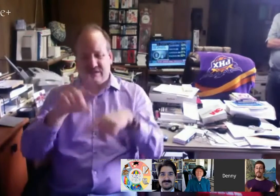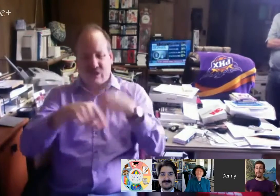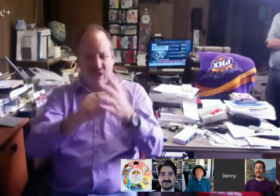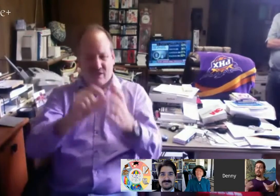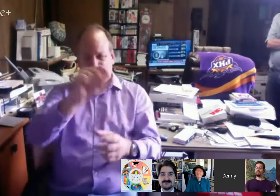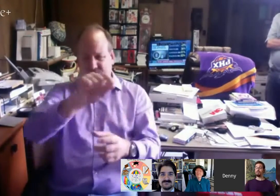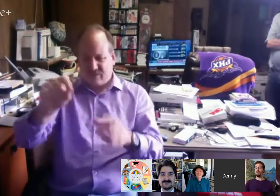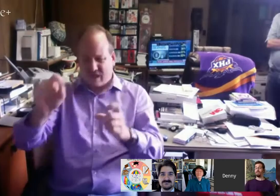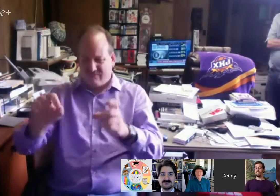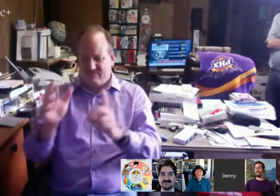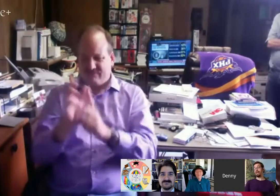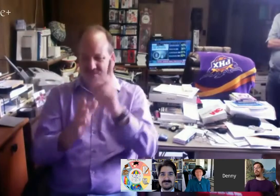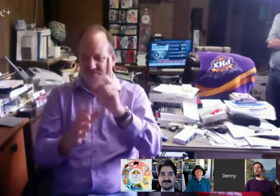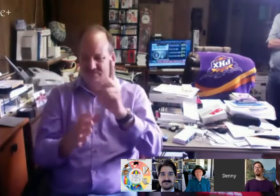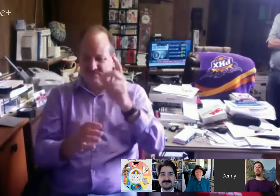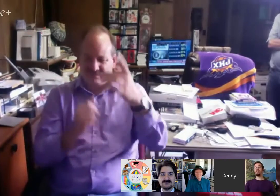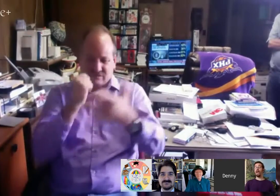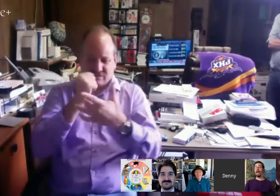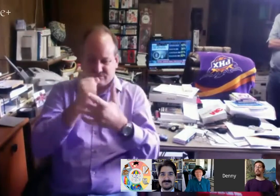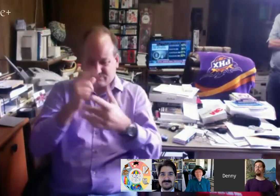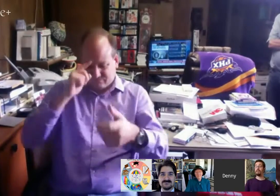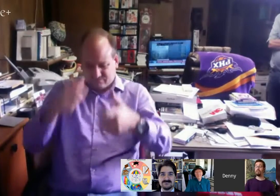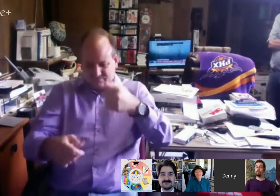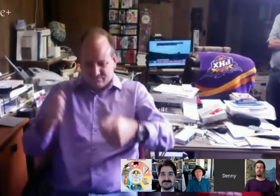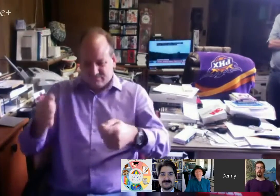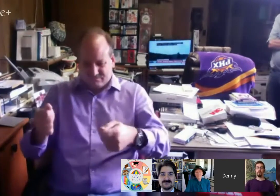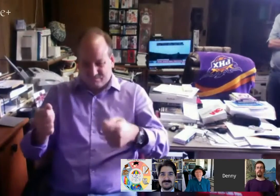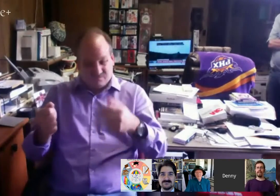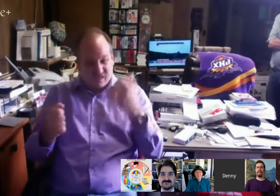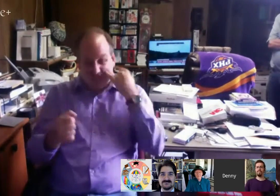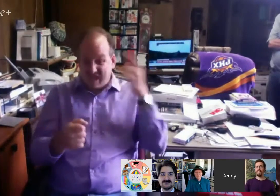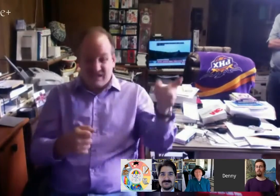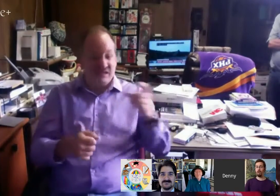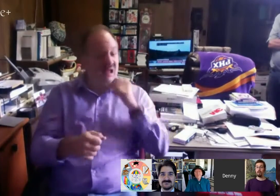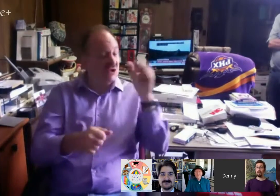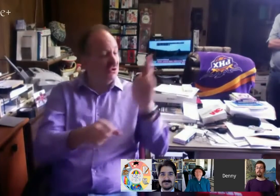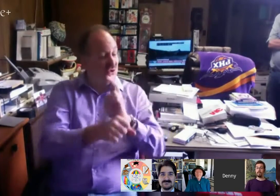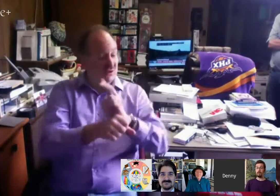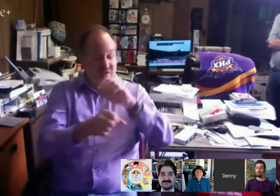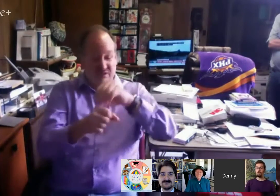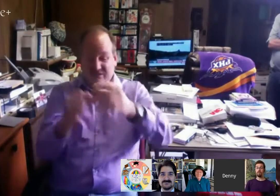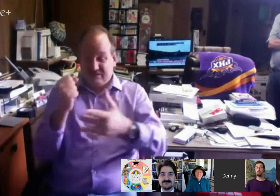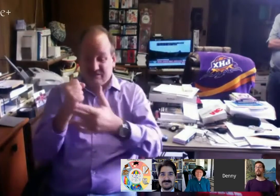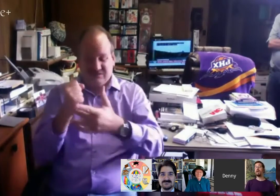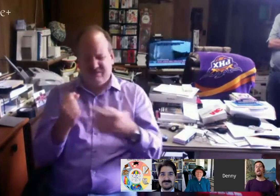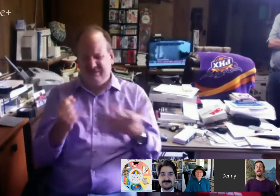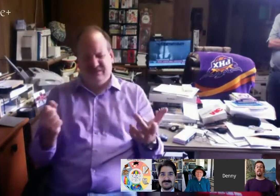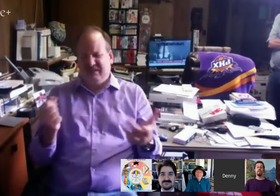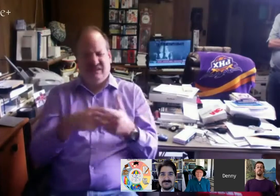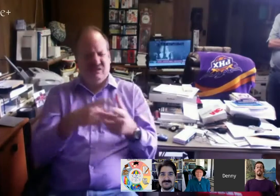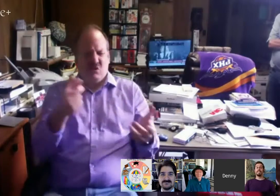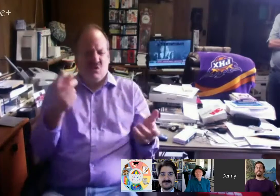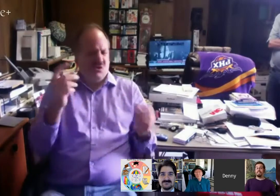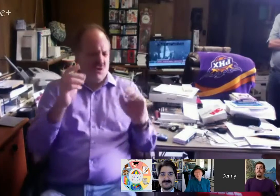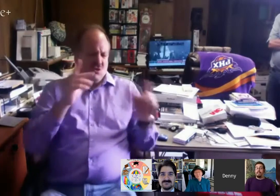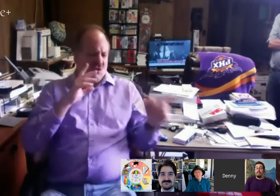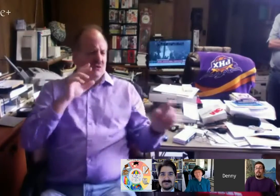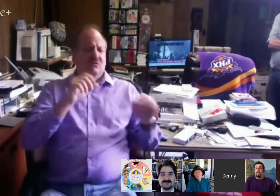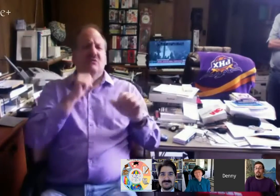is able to catch up with all of that technological aspect too, and where we can have SignWriting in softwares and use